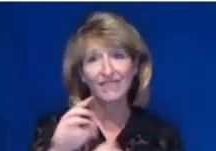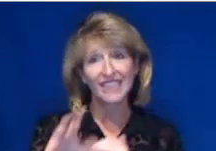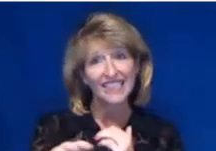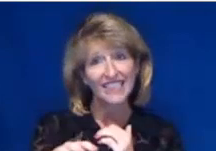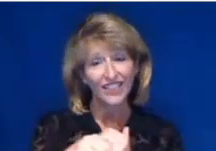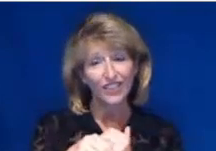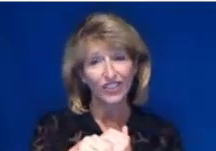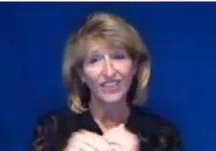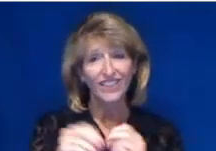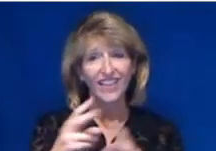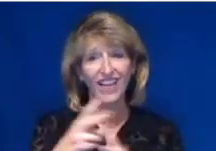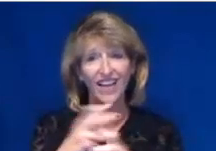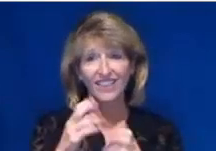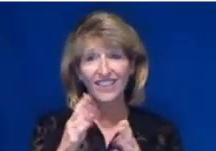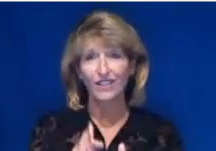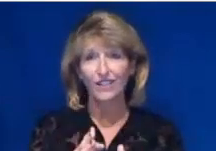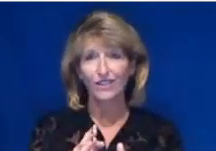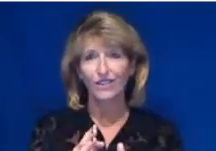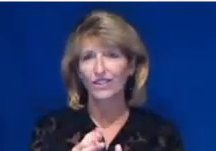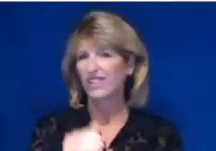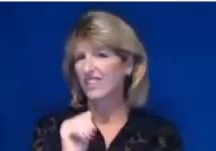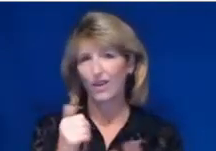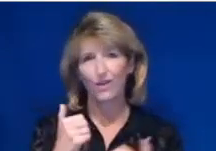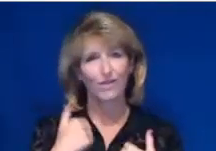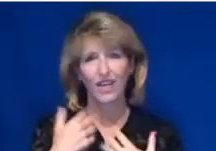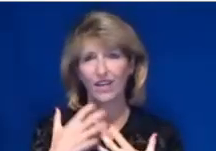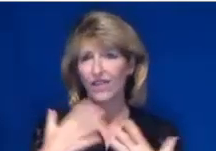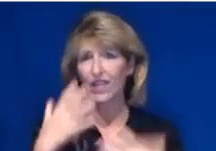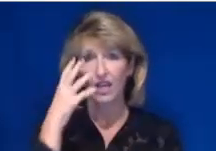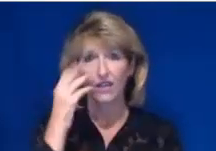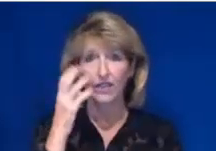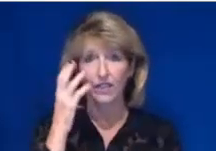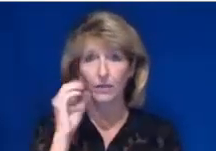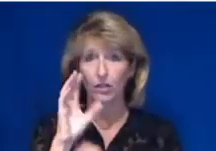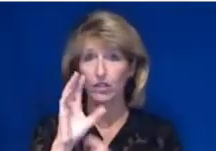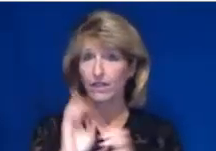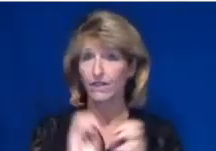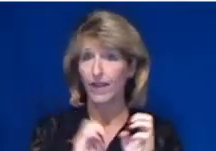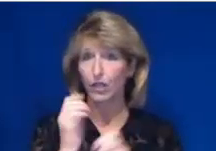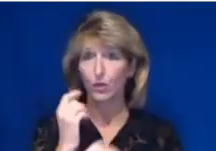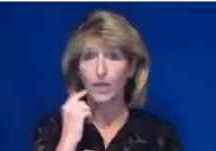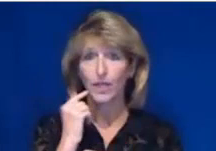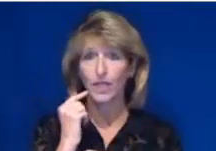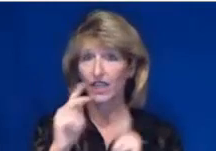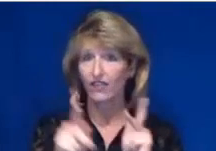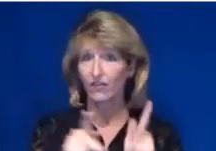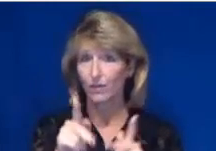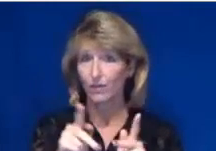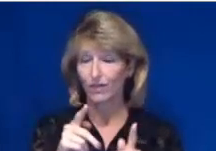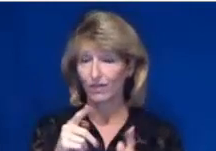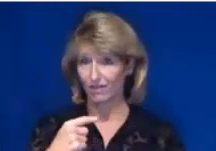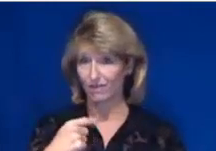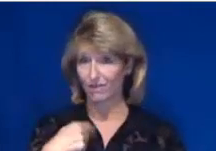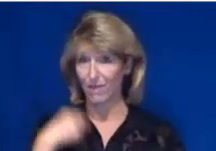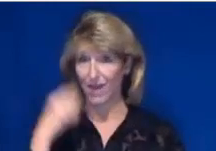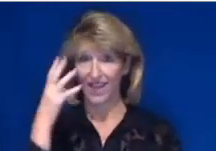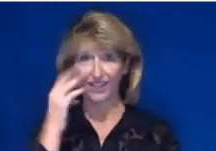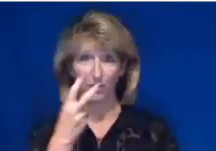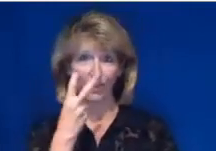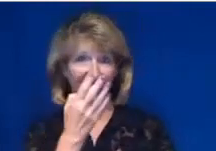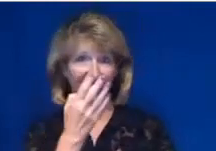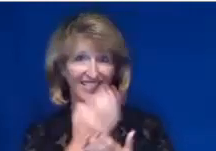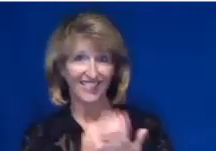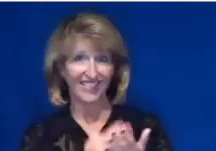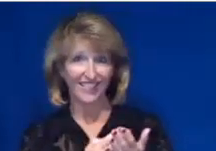hearing individuals who depend heavily on the English-based tests they take, either from the computer or the forms that they fill